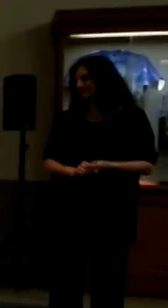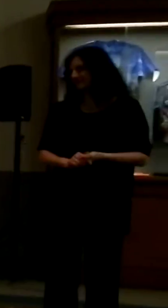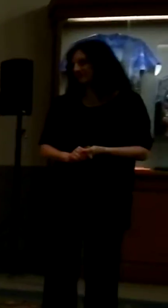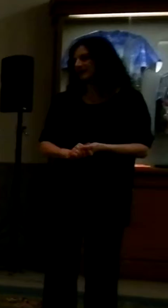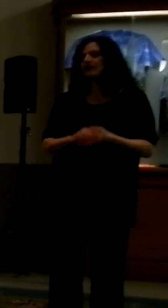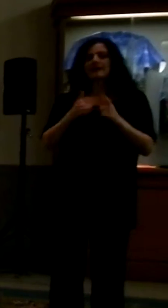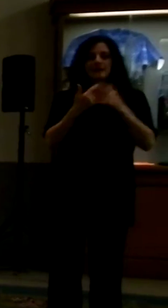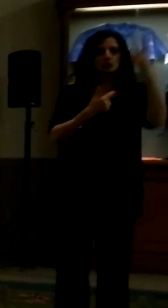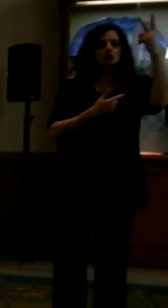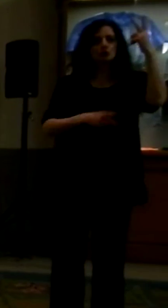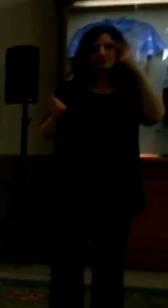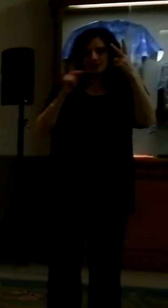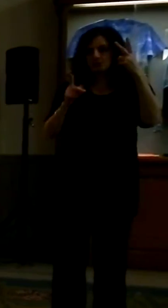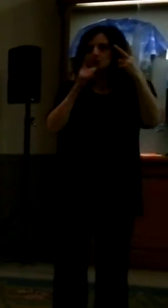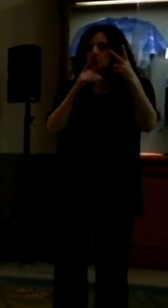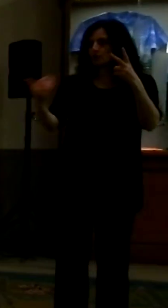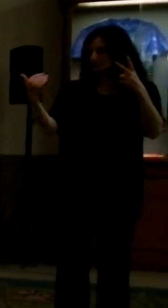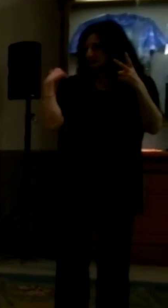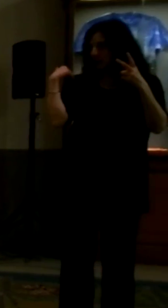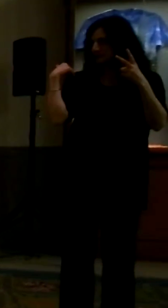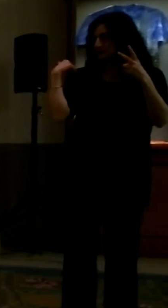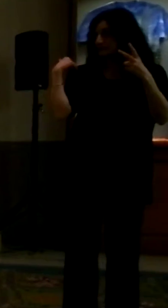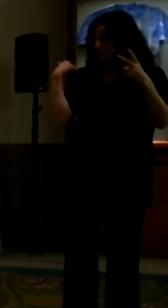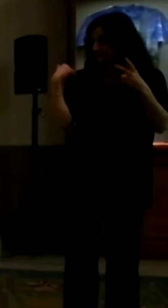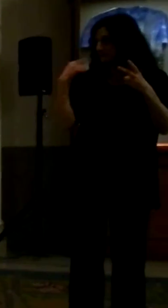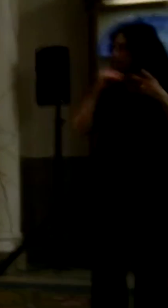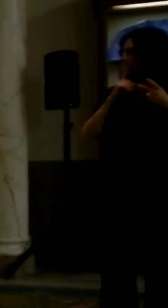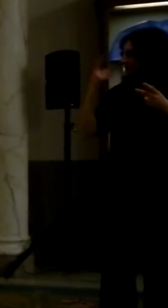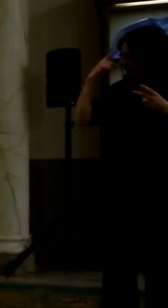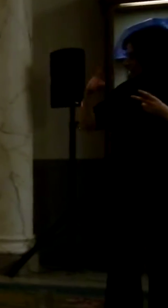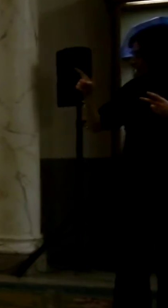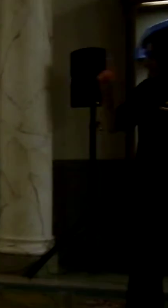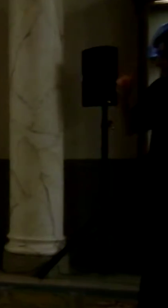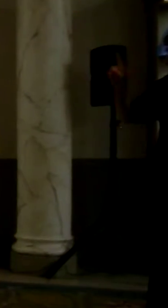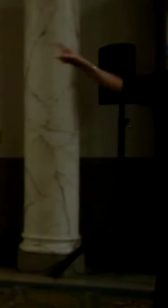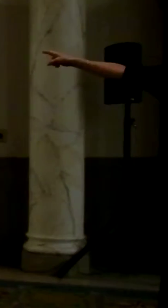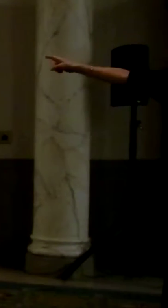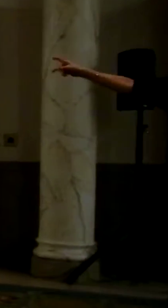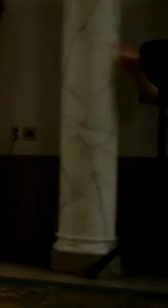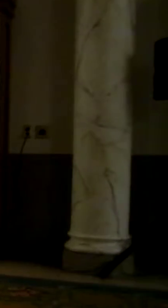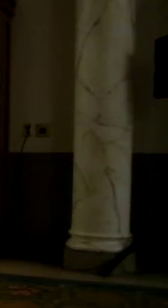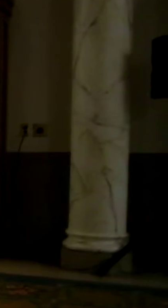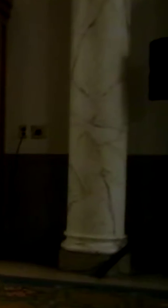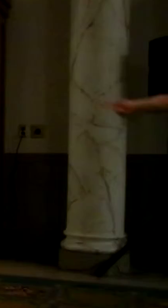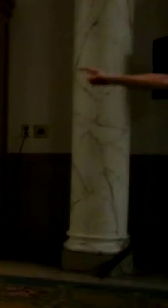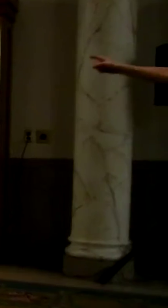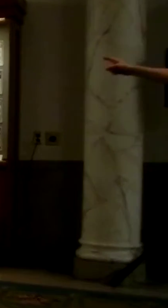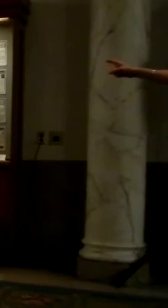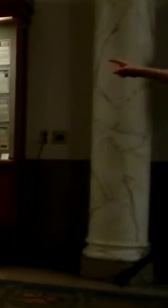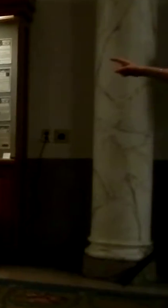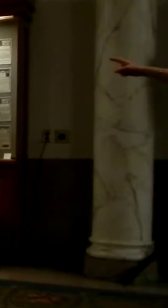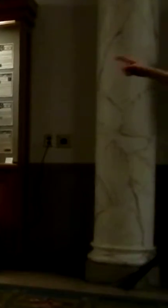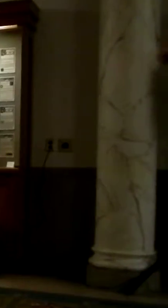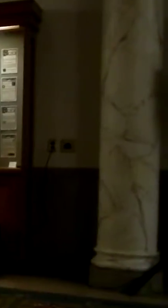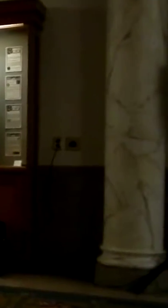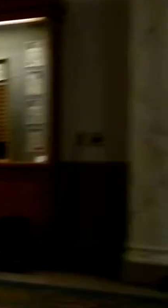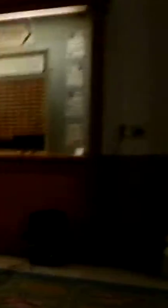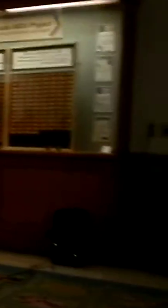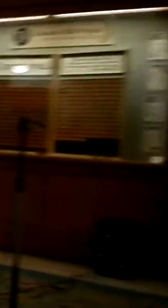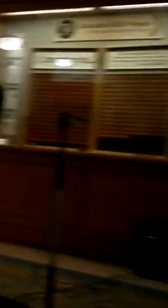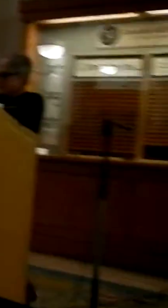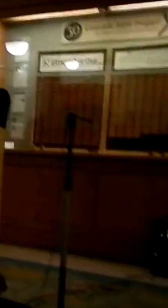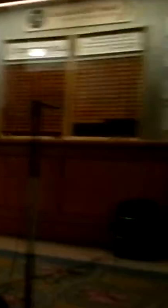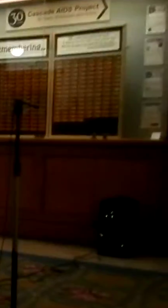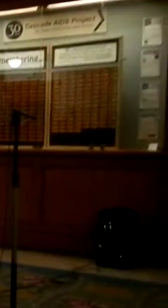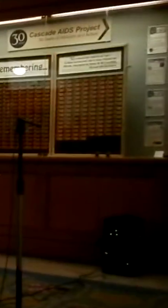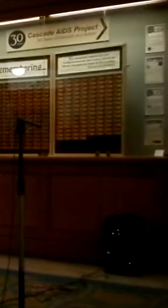And then there are two people that are responsible really solely for that display right there. The t-shirts.